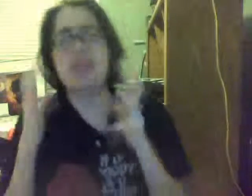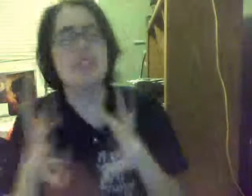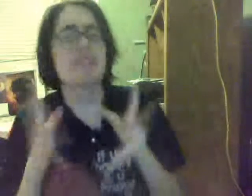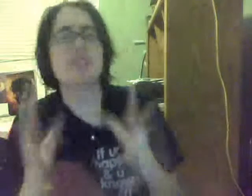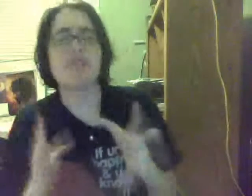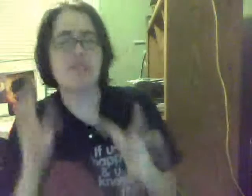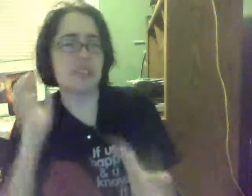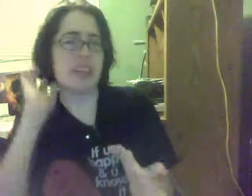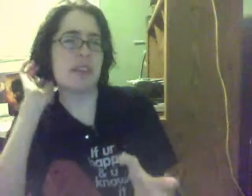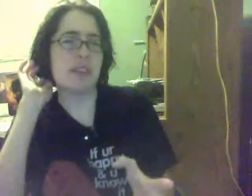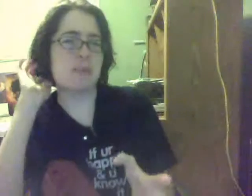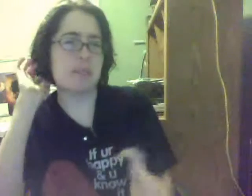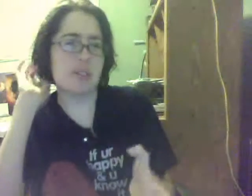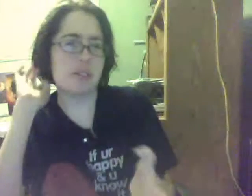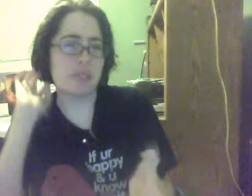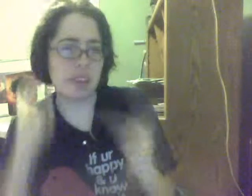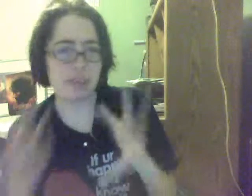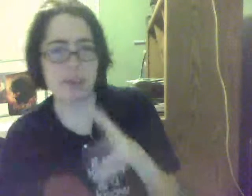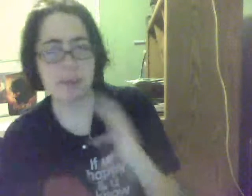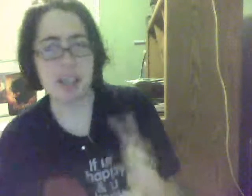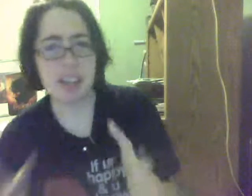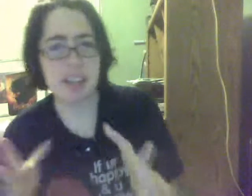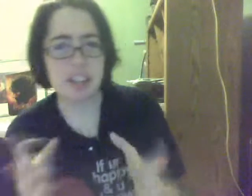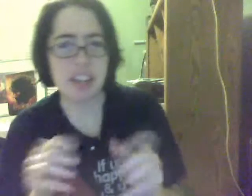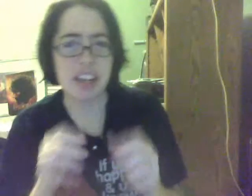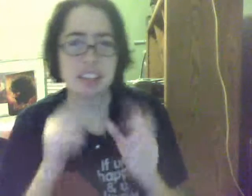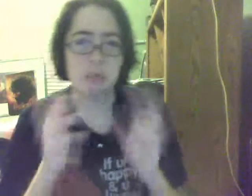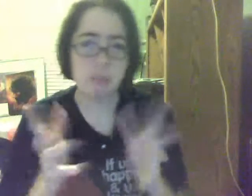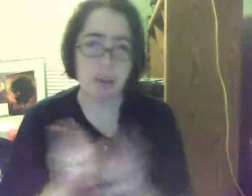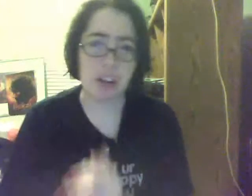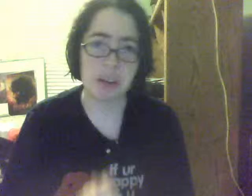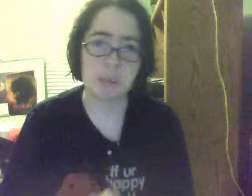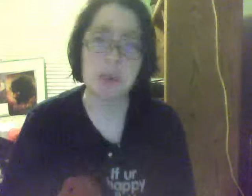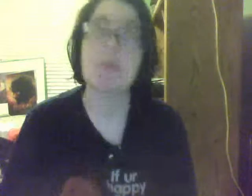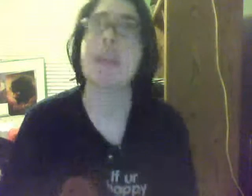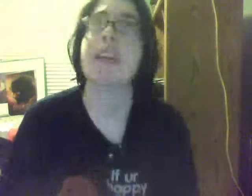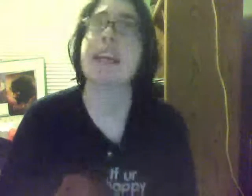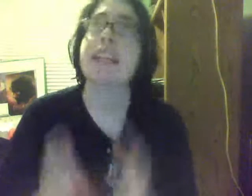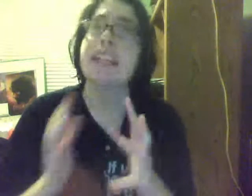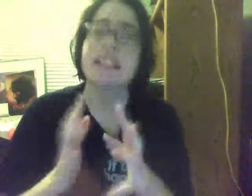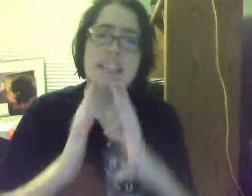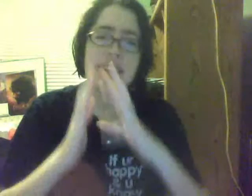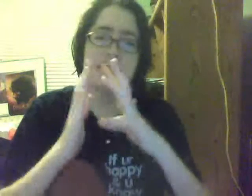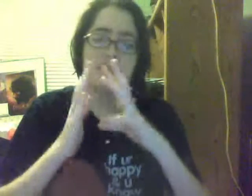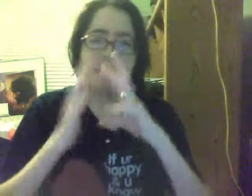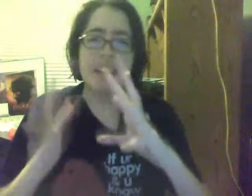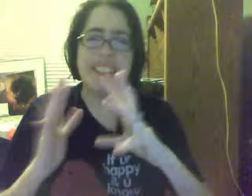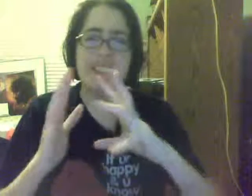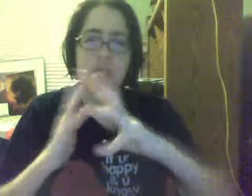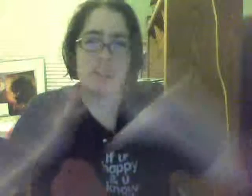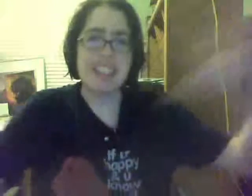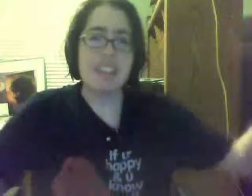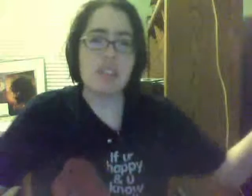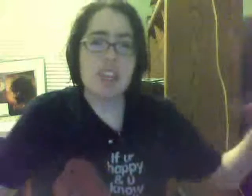this isn't the first time the episode that replication has been brought up. This is really the running